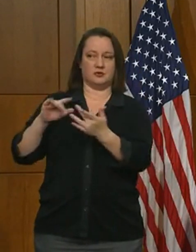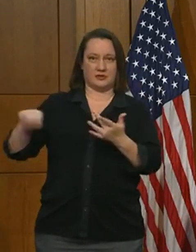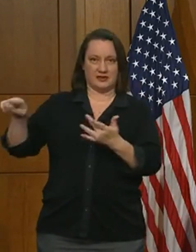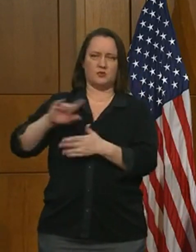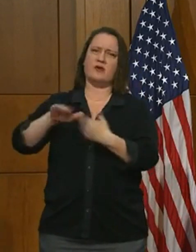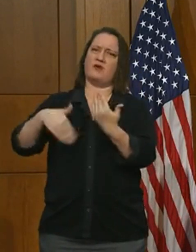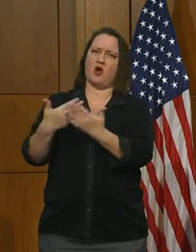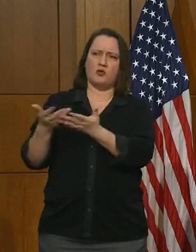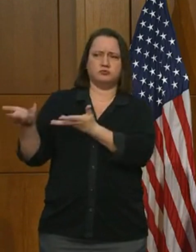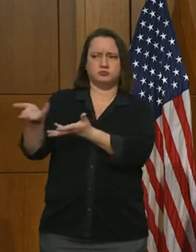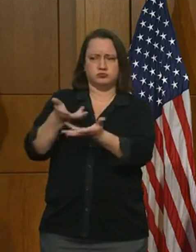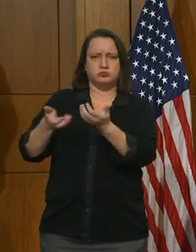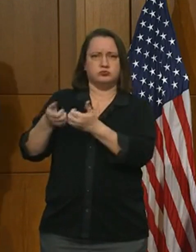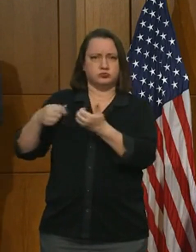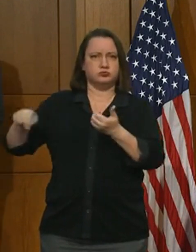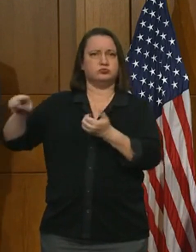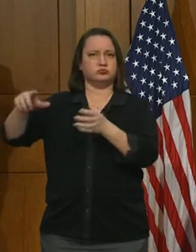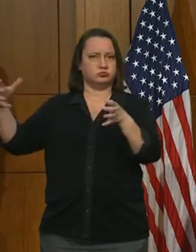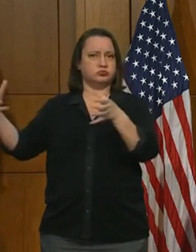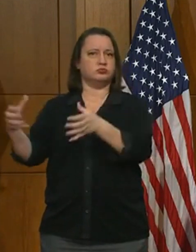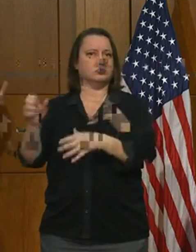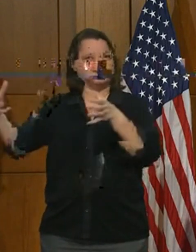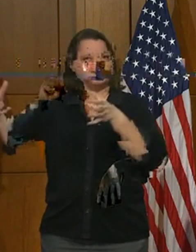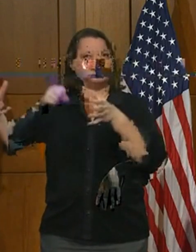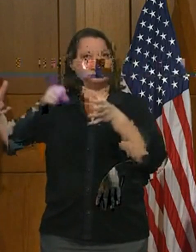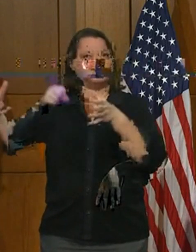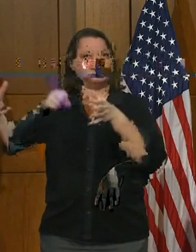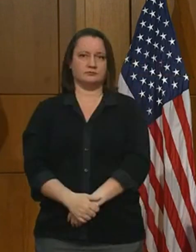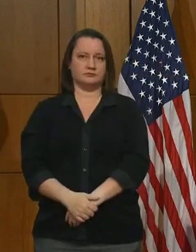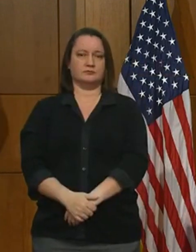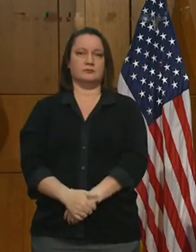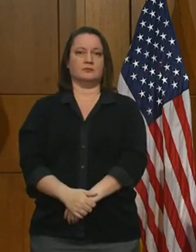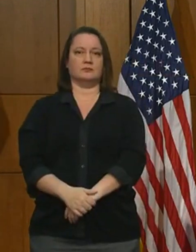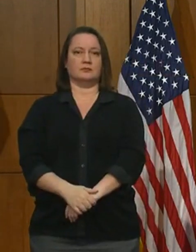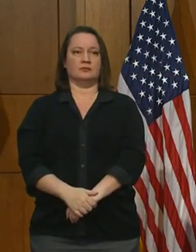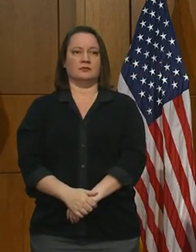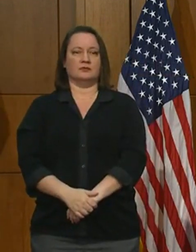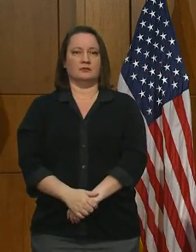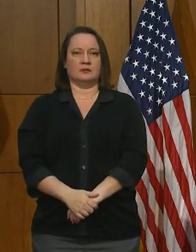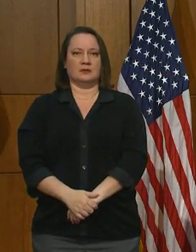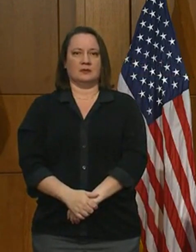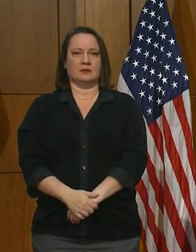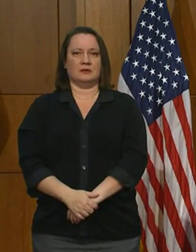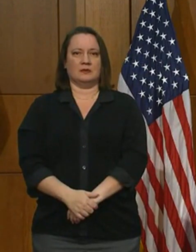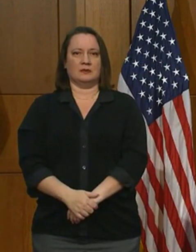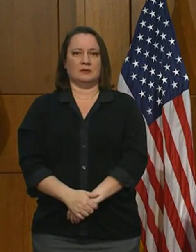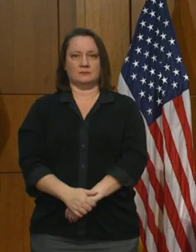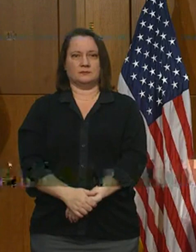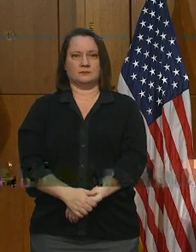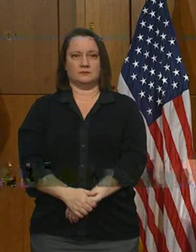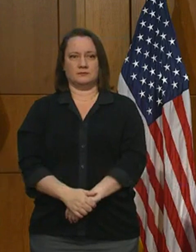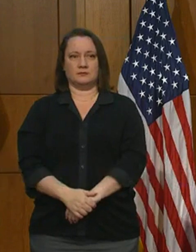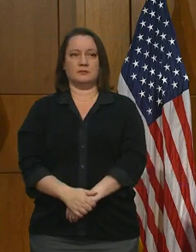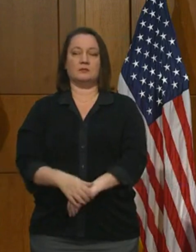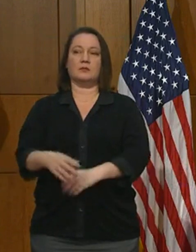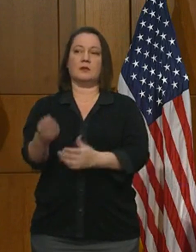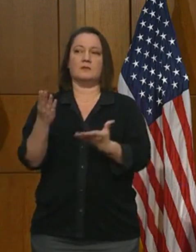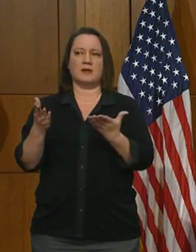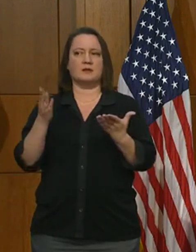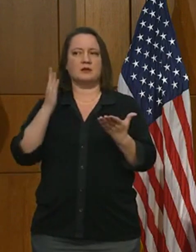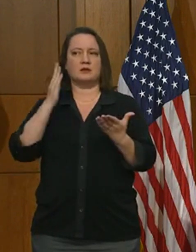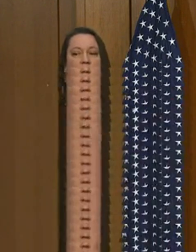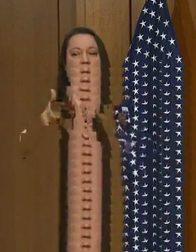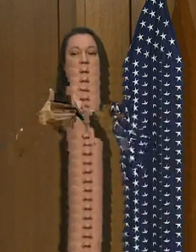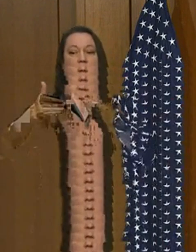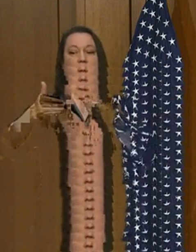of the Black Caucus, and I think what you'll see is perhaps better communication as